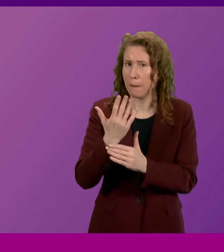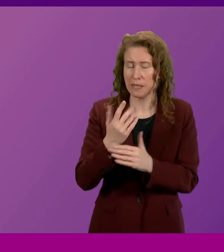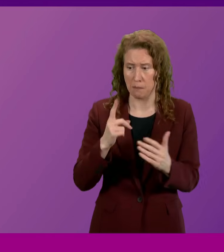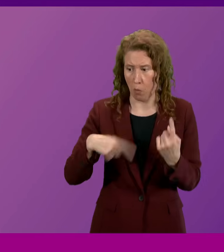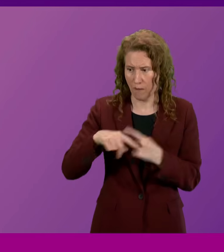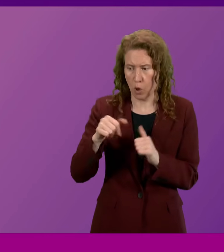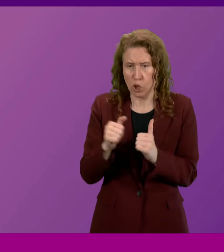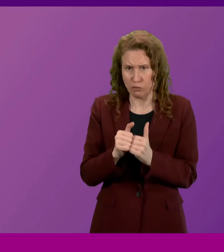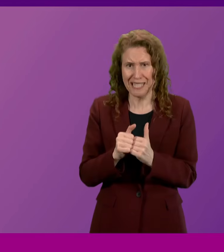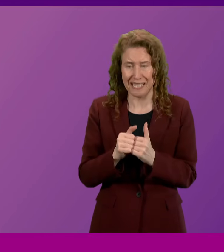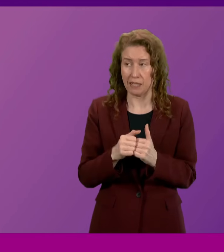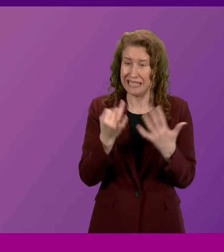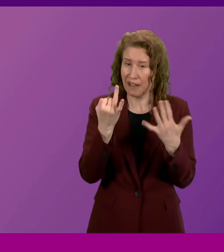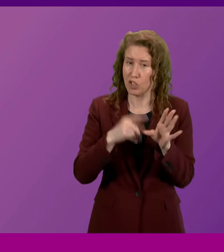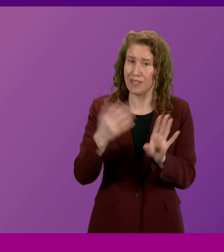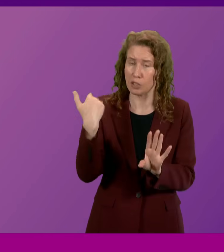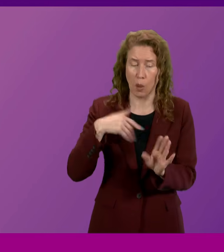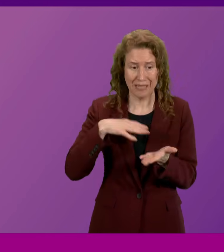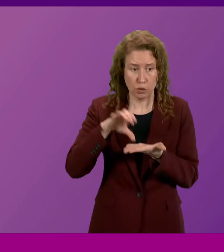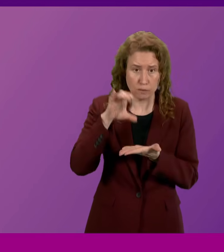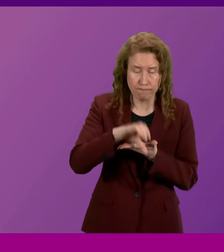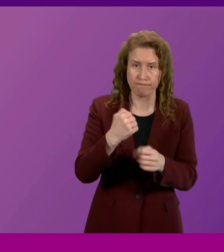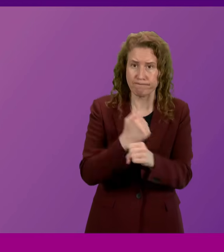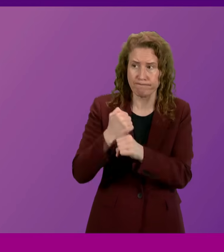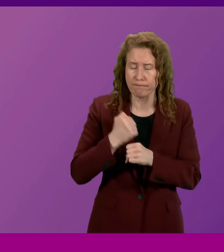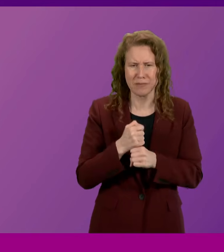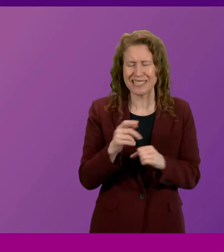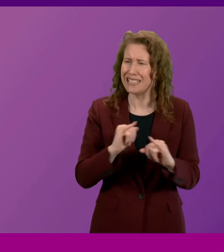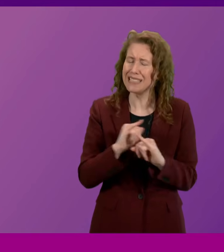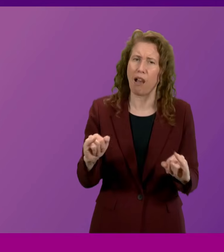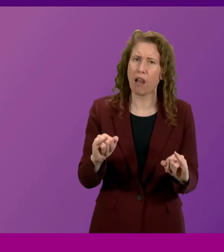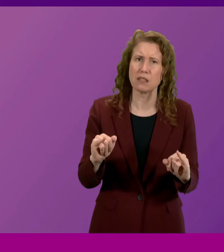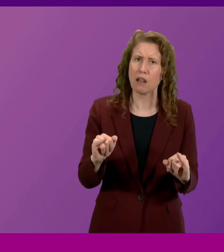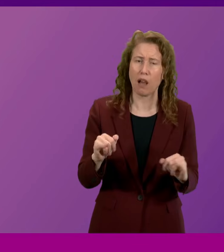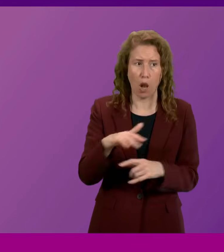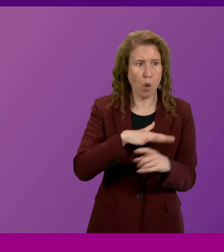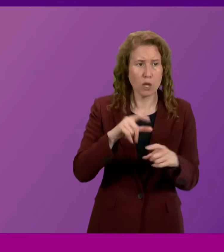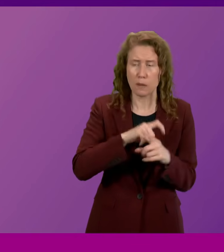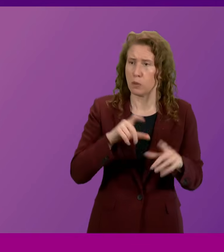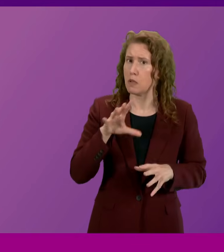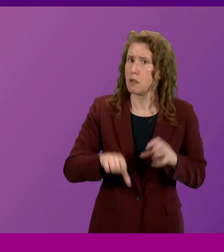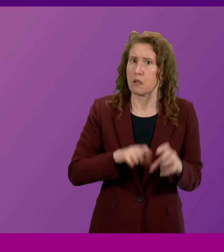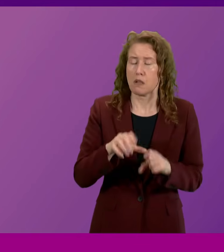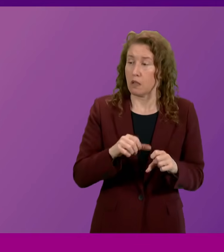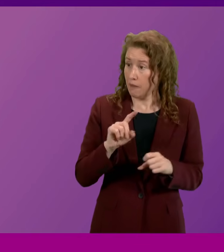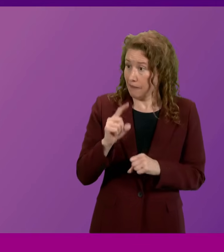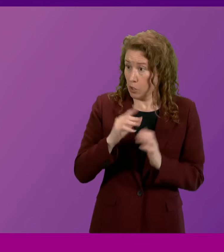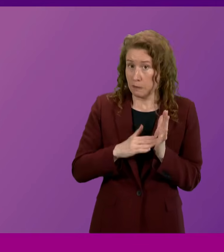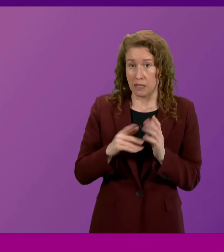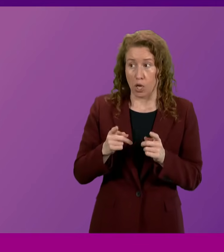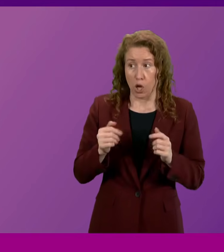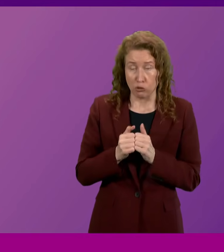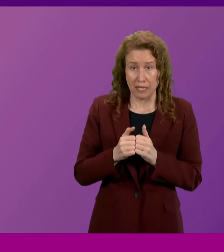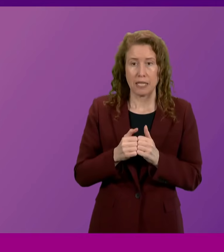being agreed more than 7 years ago. This is a disaster for the local community. Does the First Minister agree